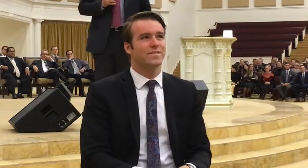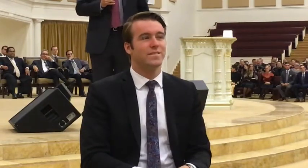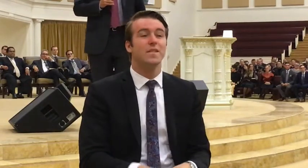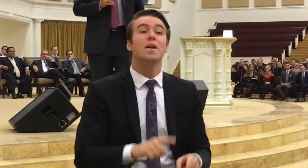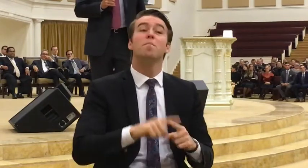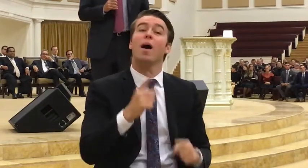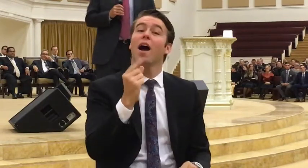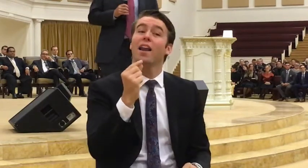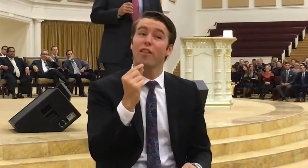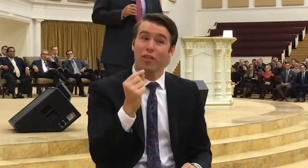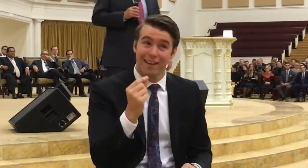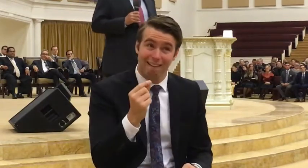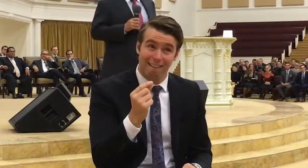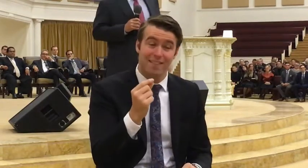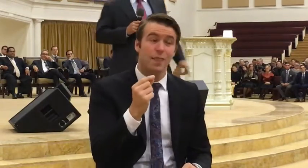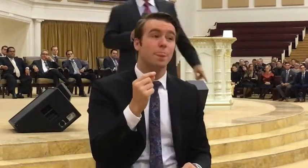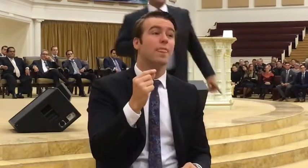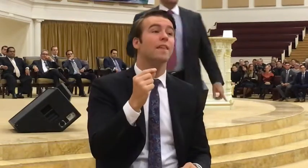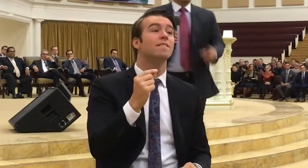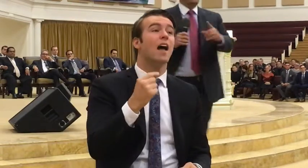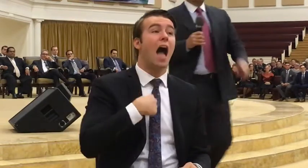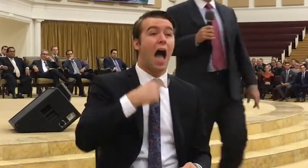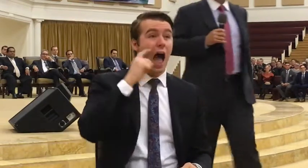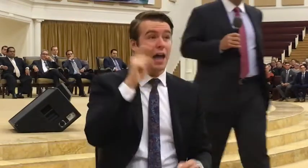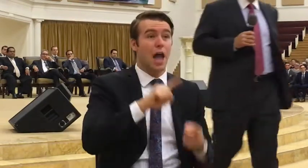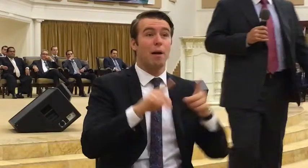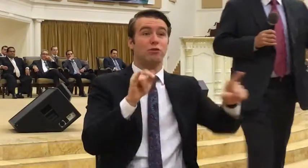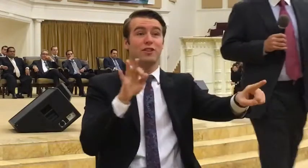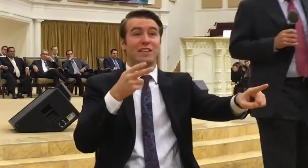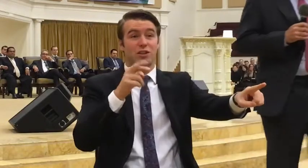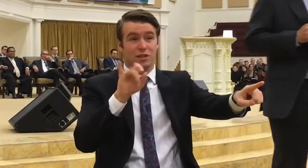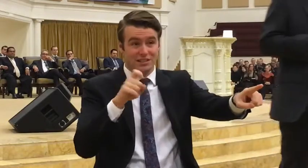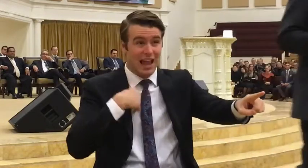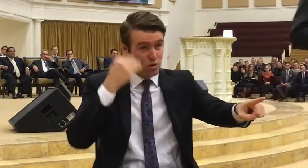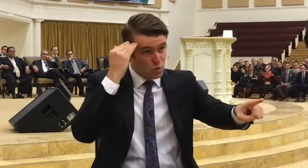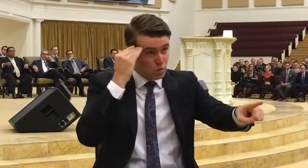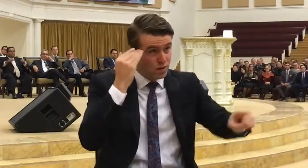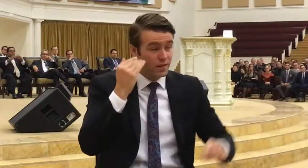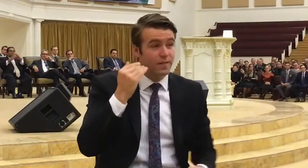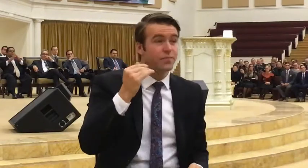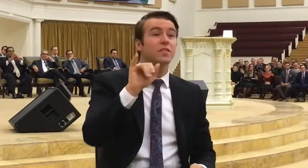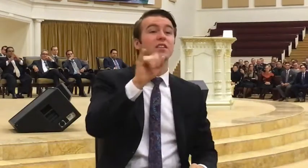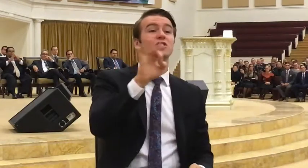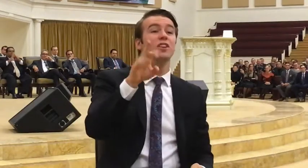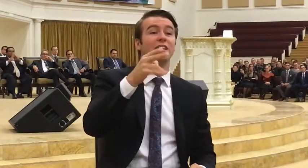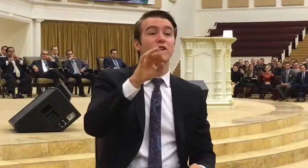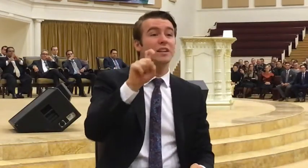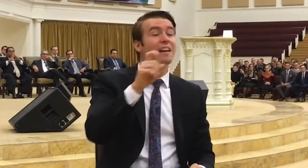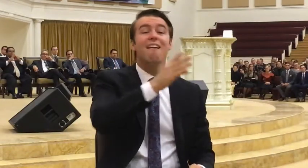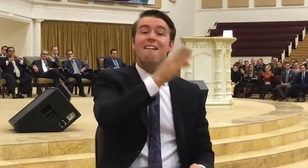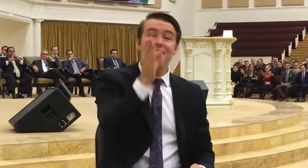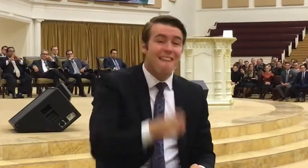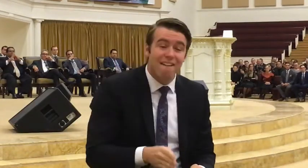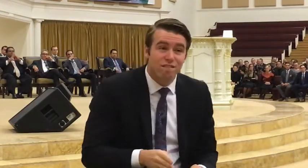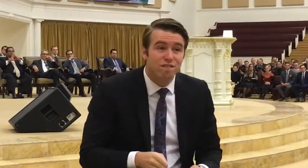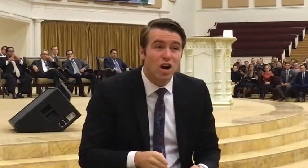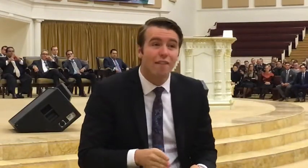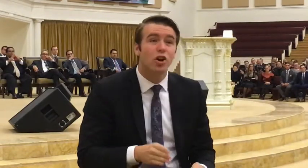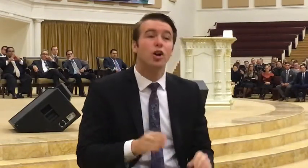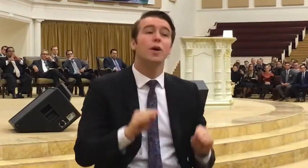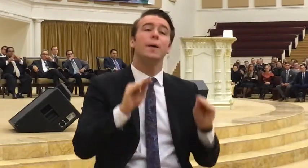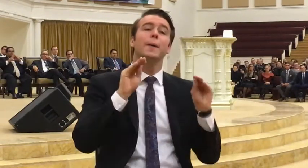But another thing, there's one thing I knew about Jeff Hendricks. Jeff Hendricks never put